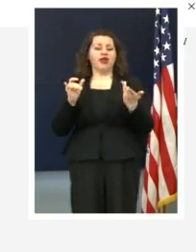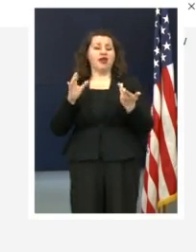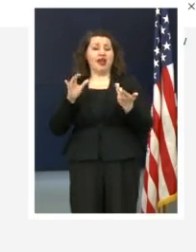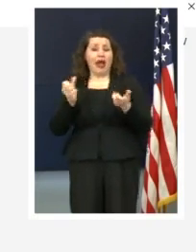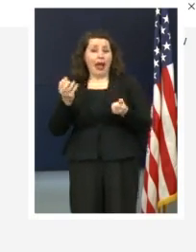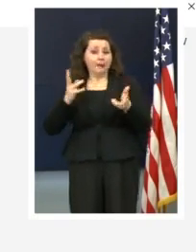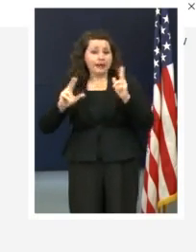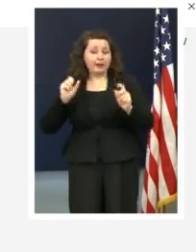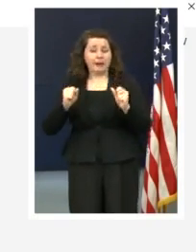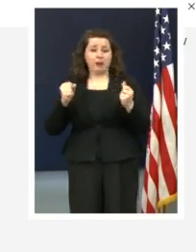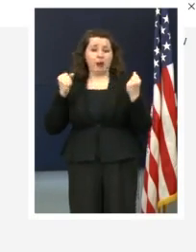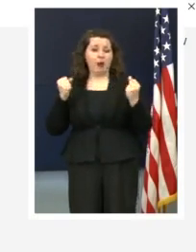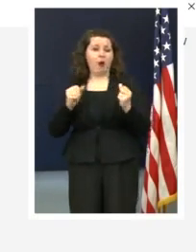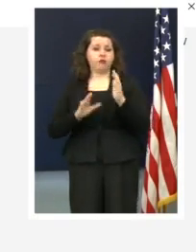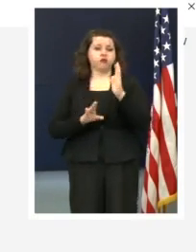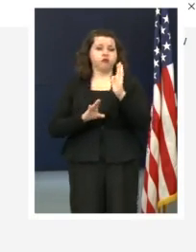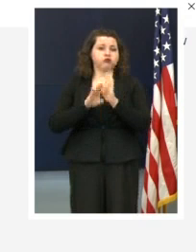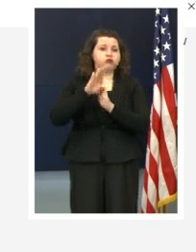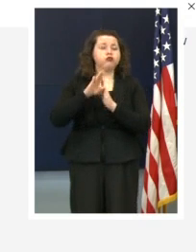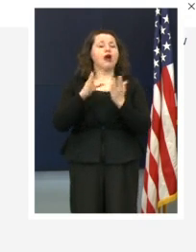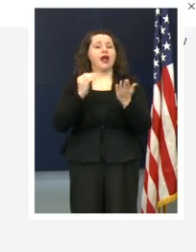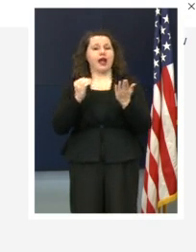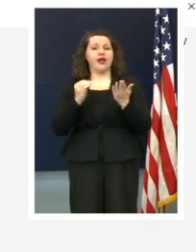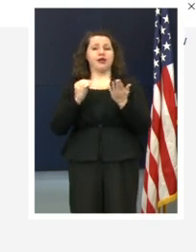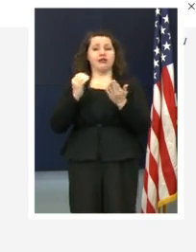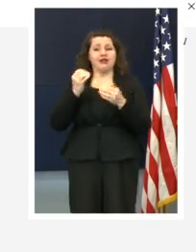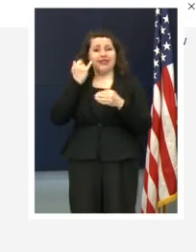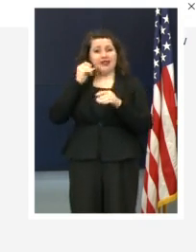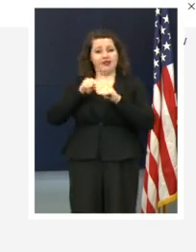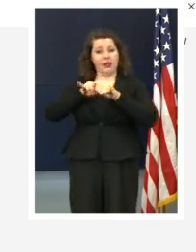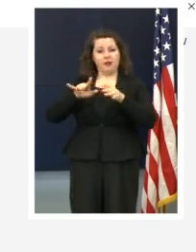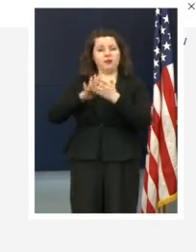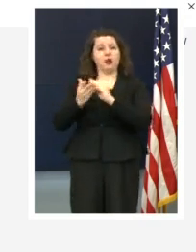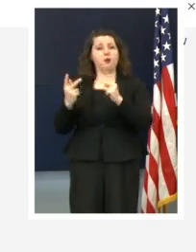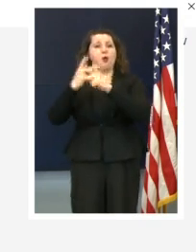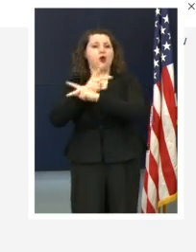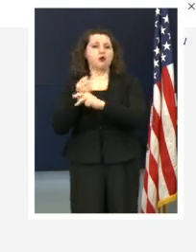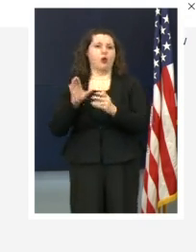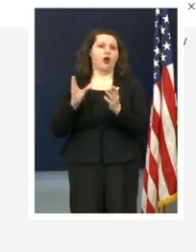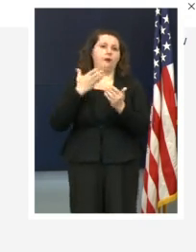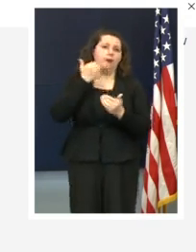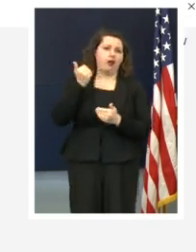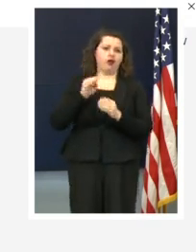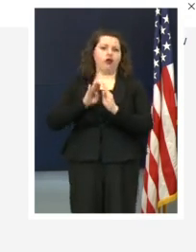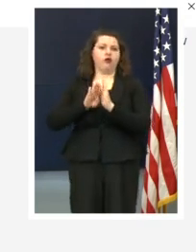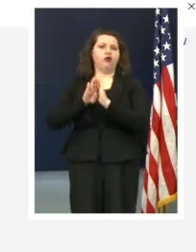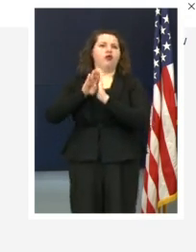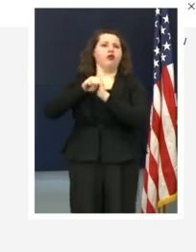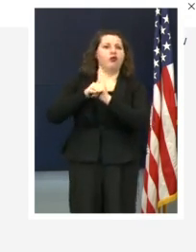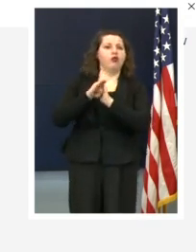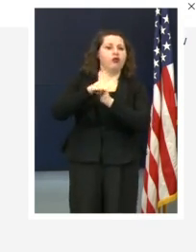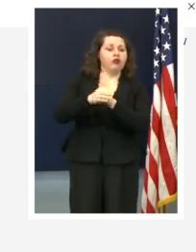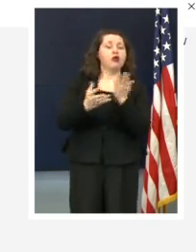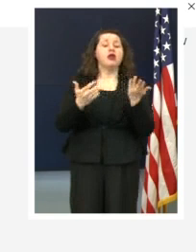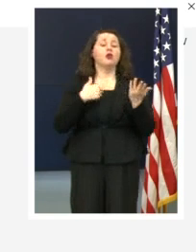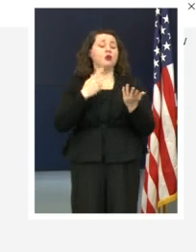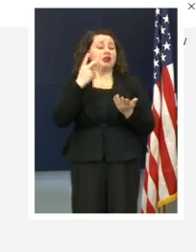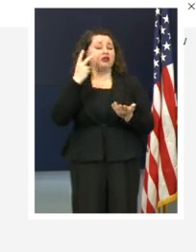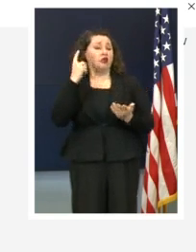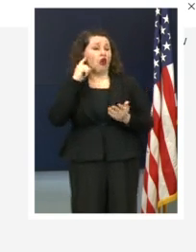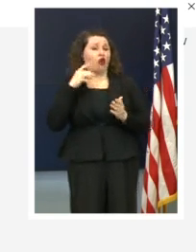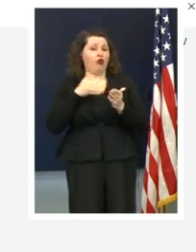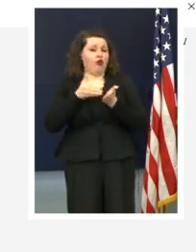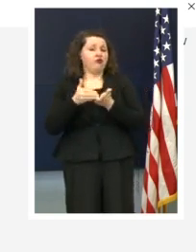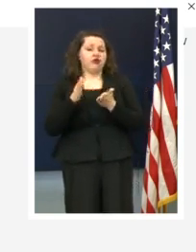number of people affected and the progression of an outbreak. And this gets back to the idea that we've heard about many times related to